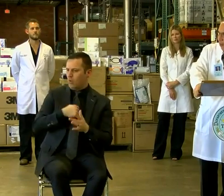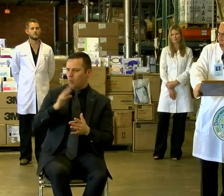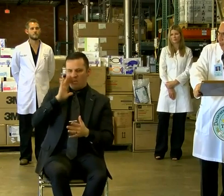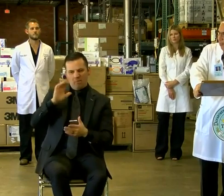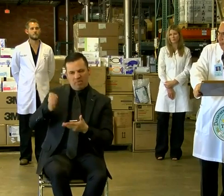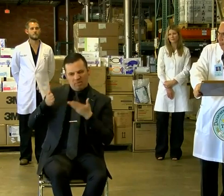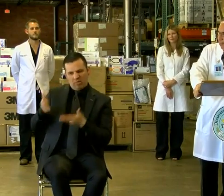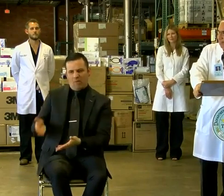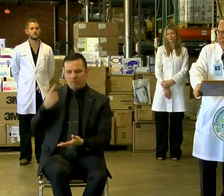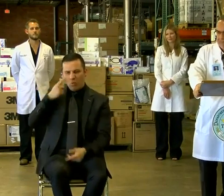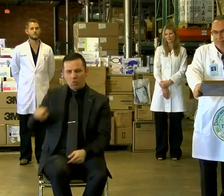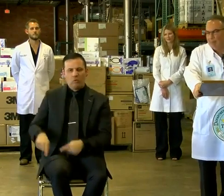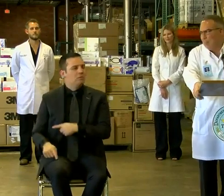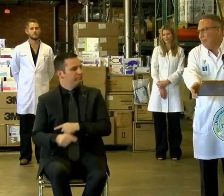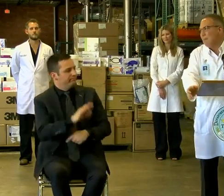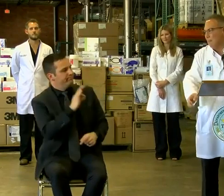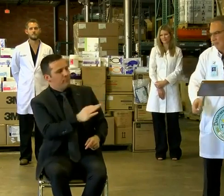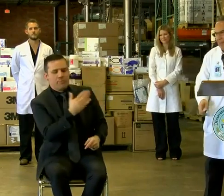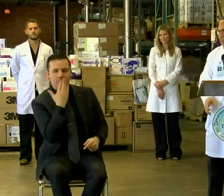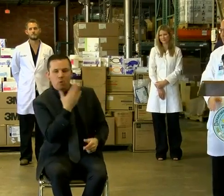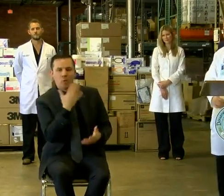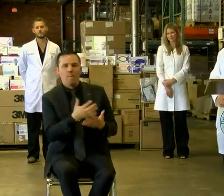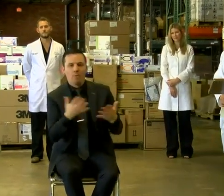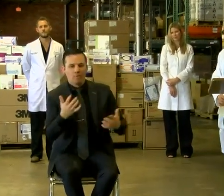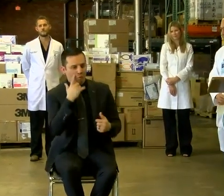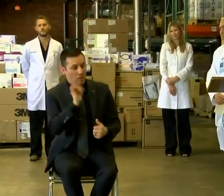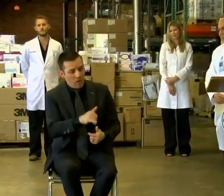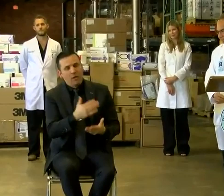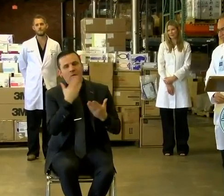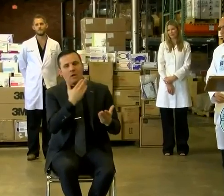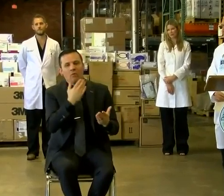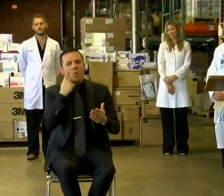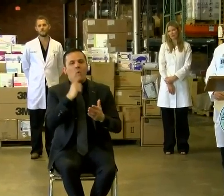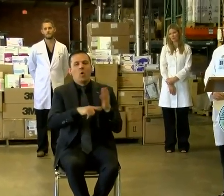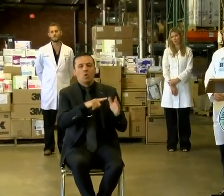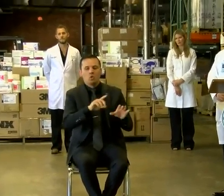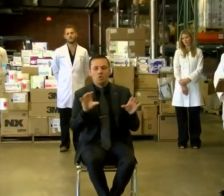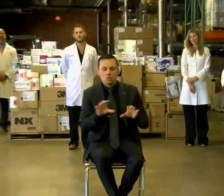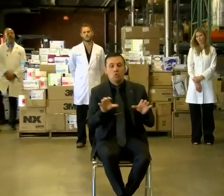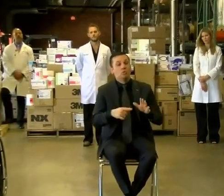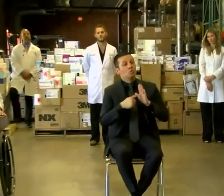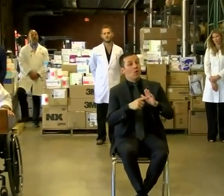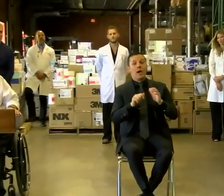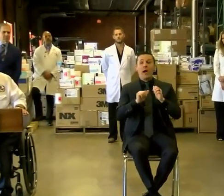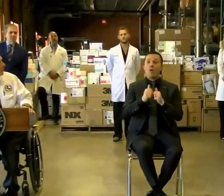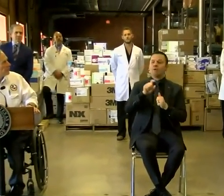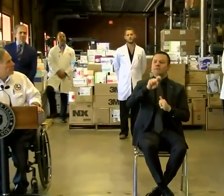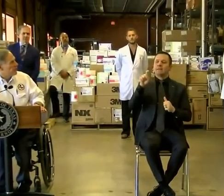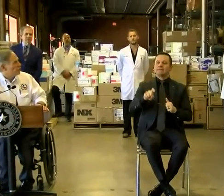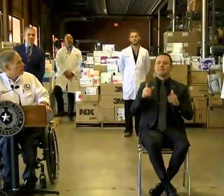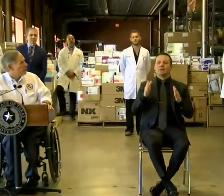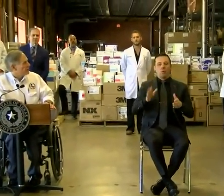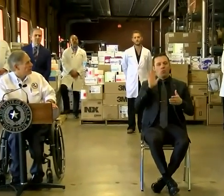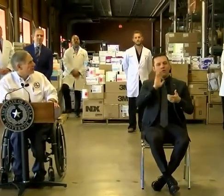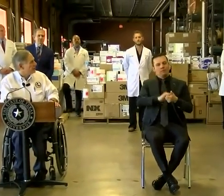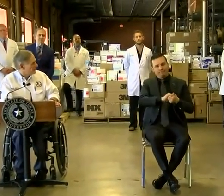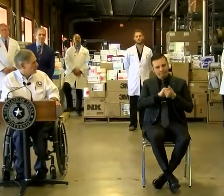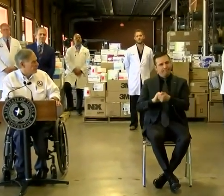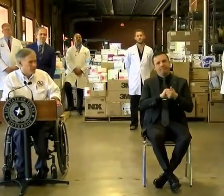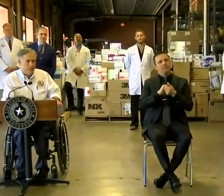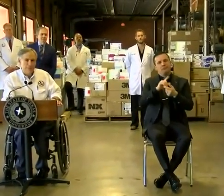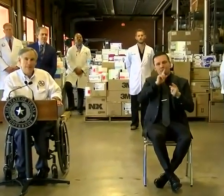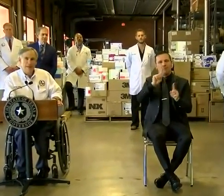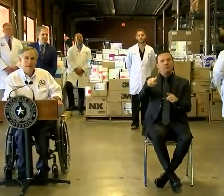and we'll be there for you. Thank you so much for that. Thank you for what you're doing to show how Texans will come together and respond to COVID-19.